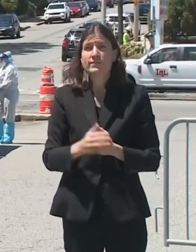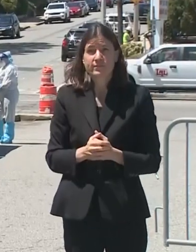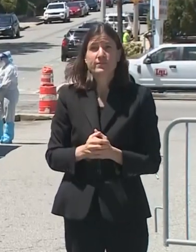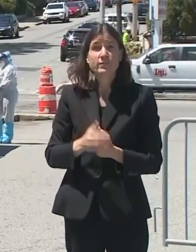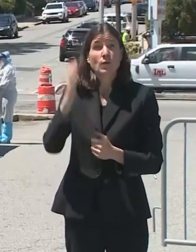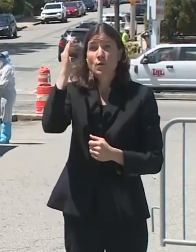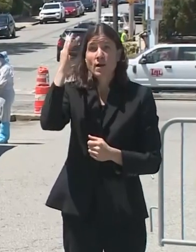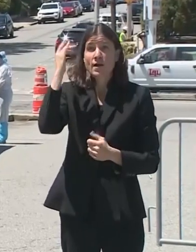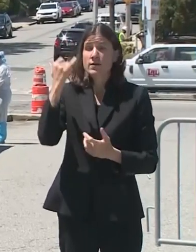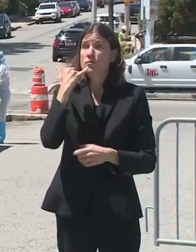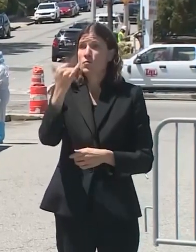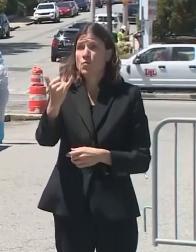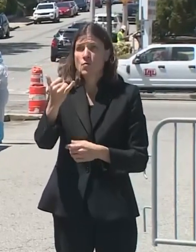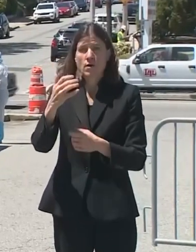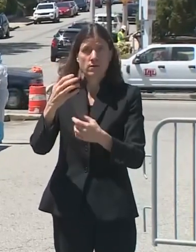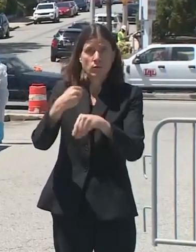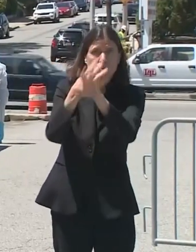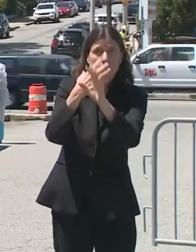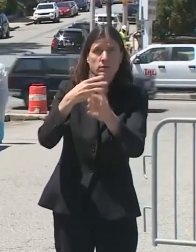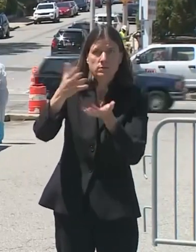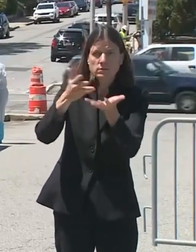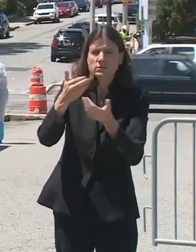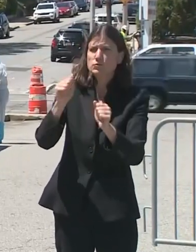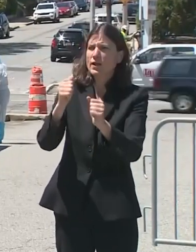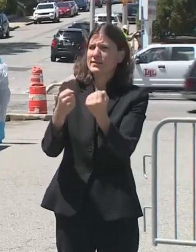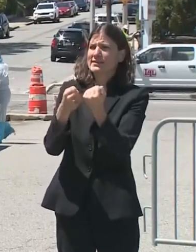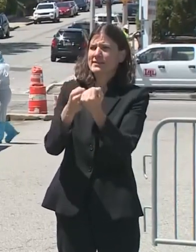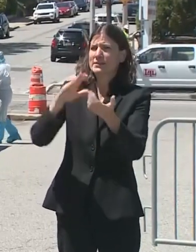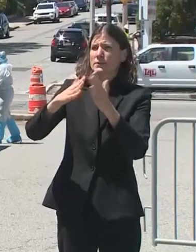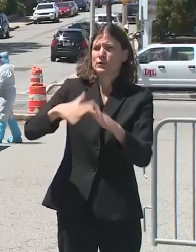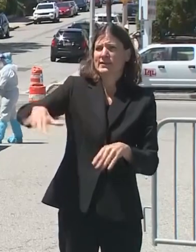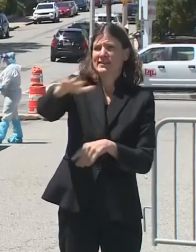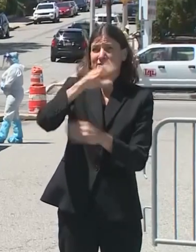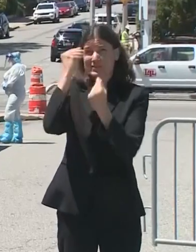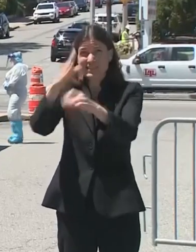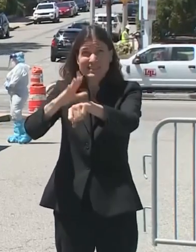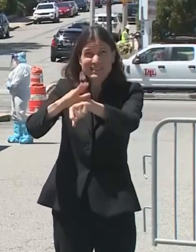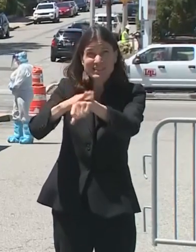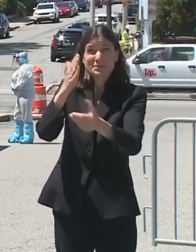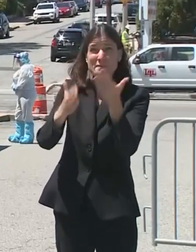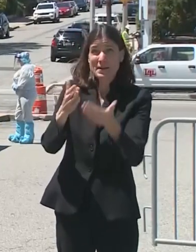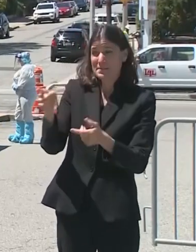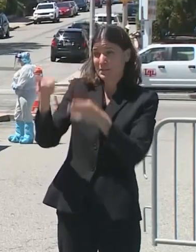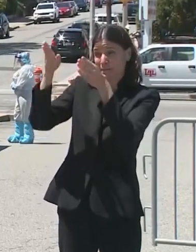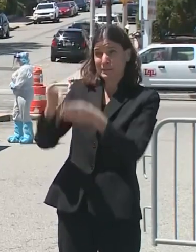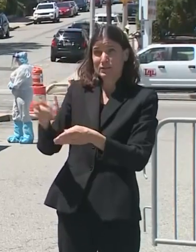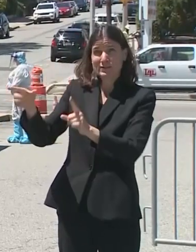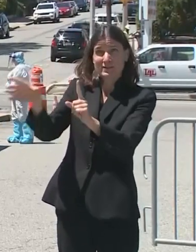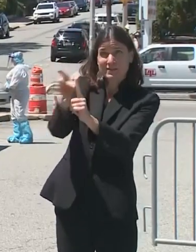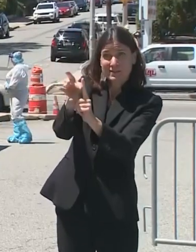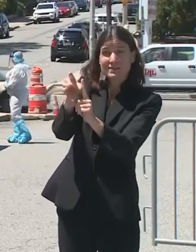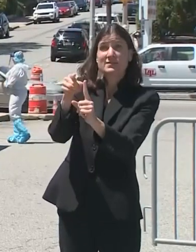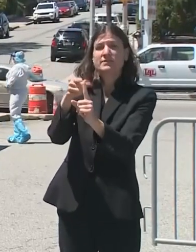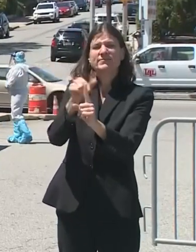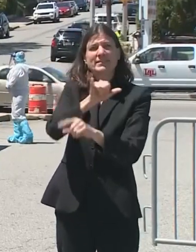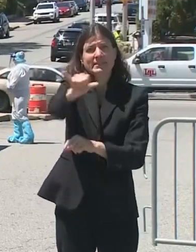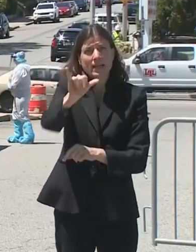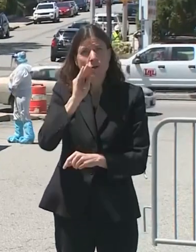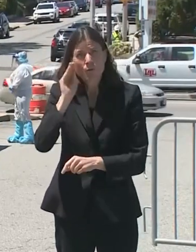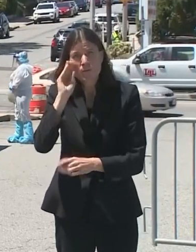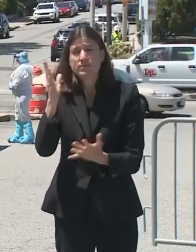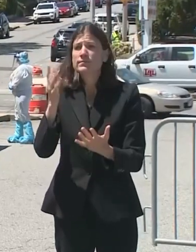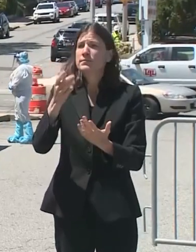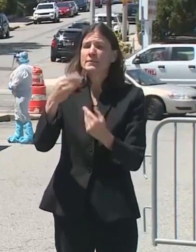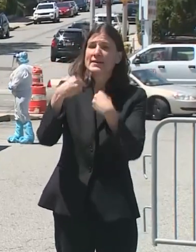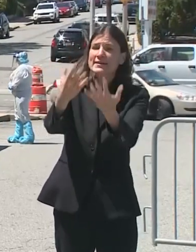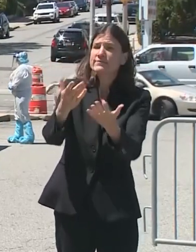recover. That might mean food, if you haven't been to the store in a while, or other needs. We'll also ask you who else you've been in close